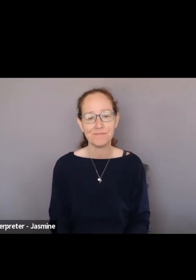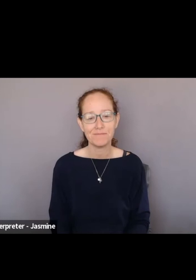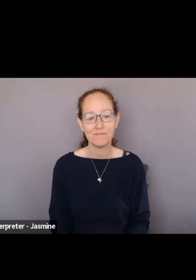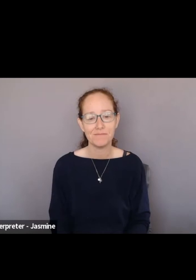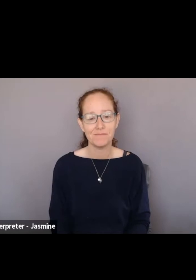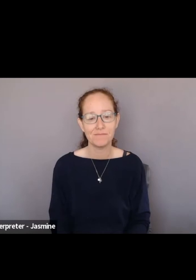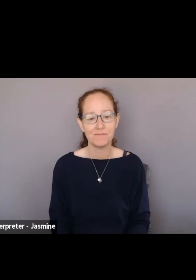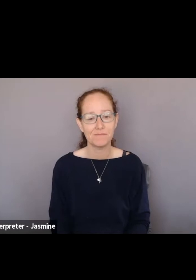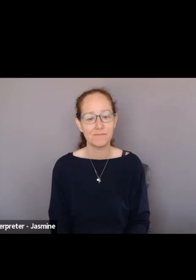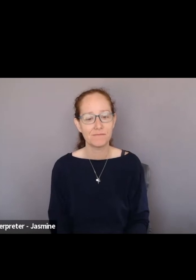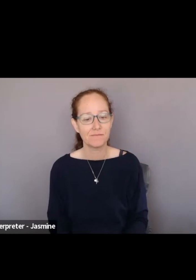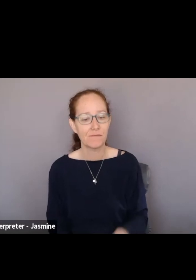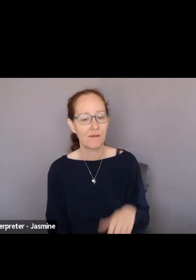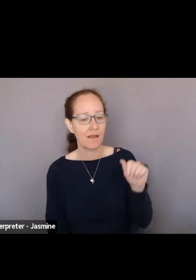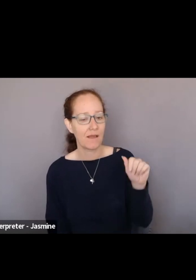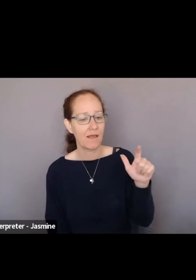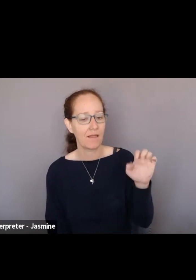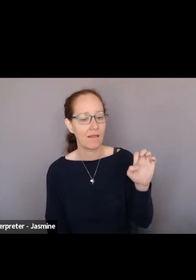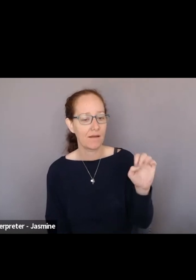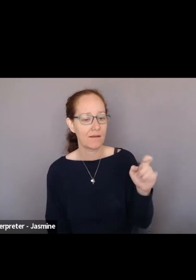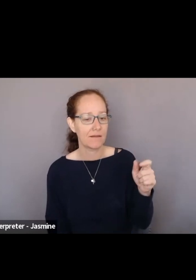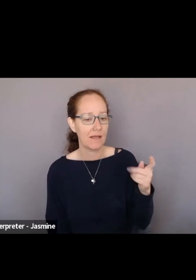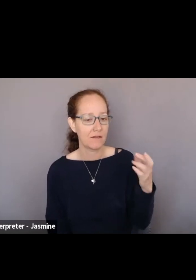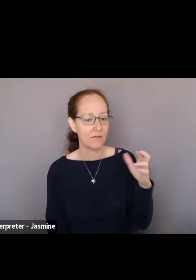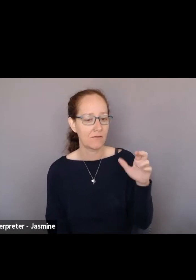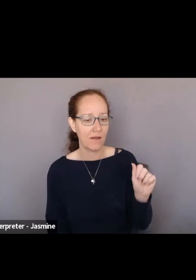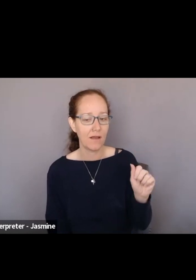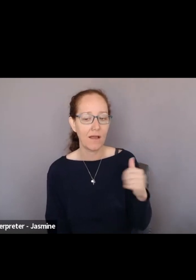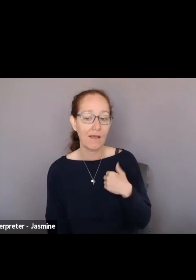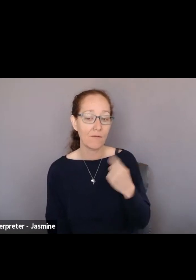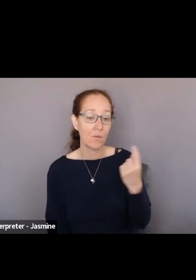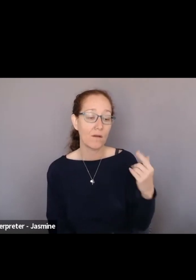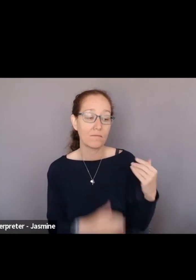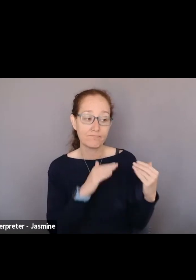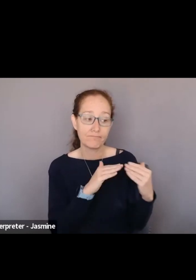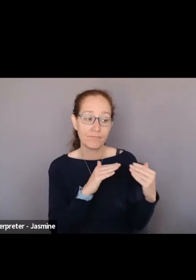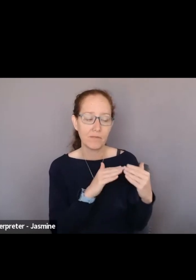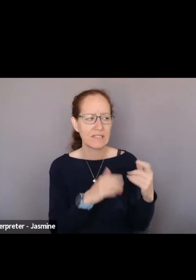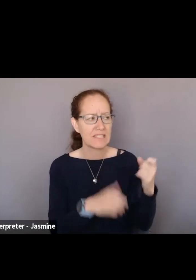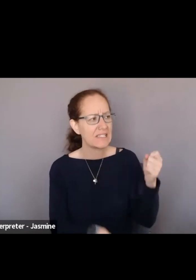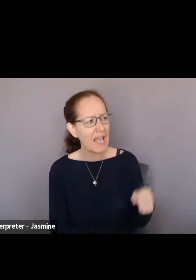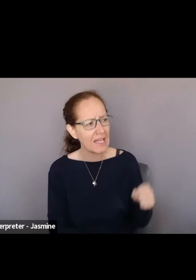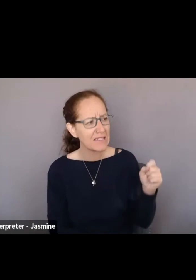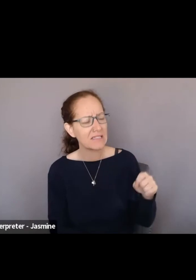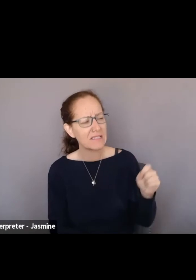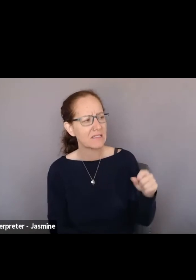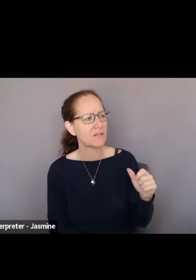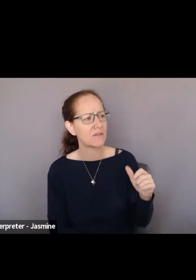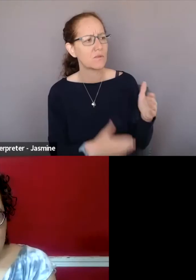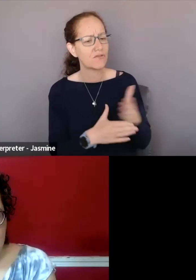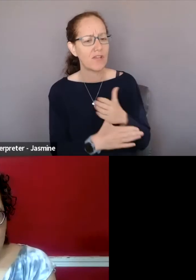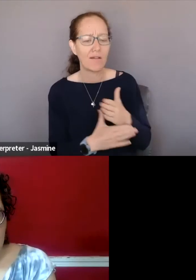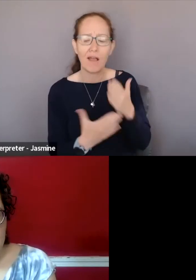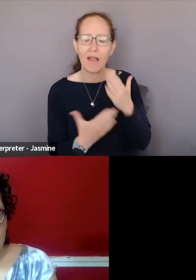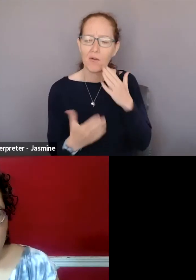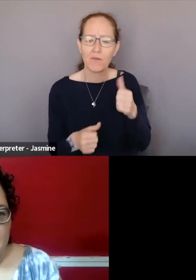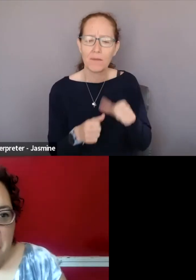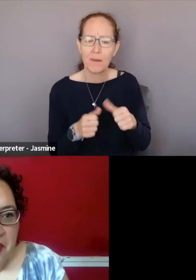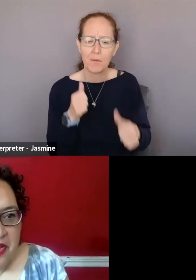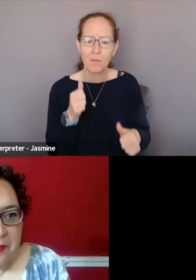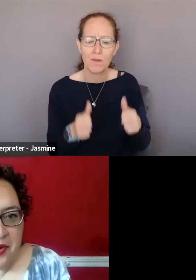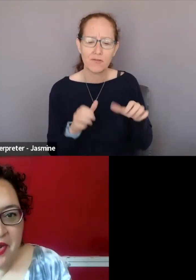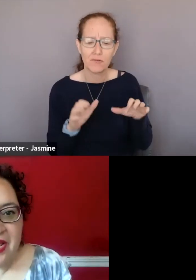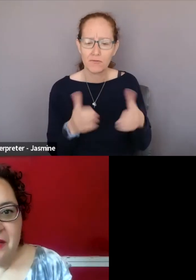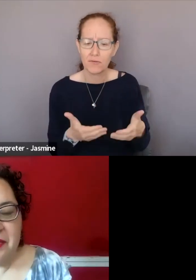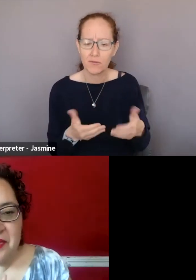I have one colleague who's like, yes, let's share. So I don't remember what group we were in, but Madeline has to go. She was in our group. I don't